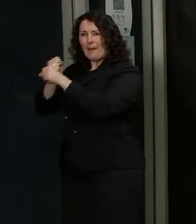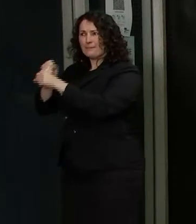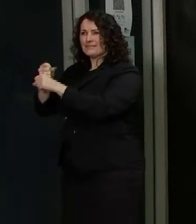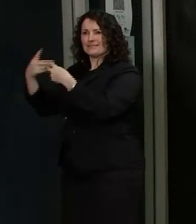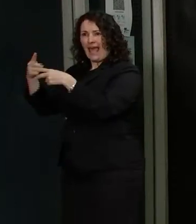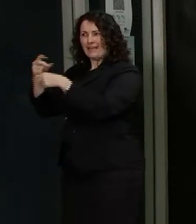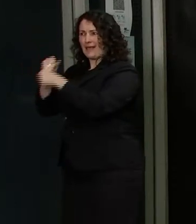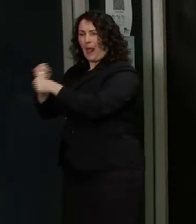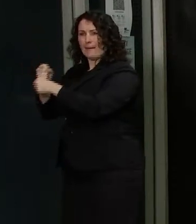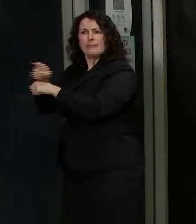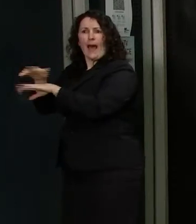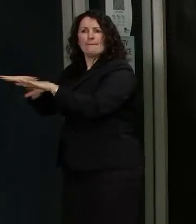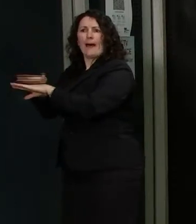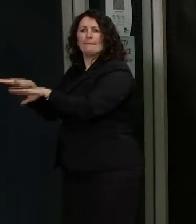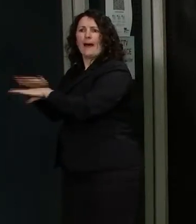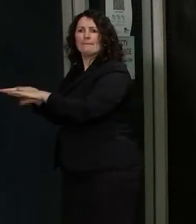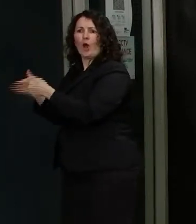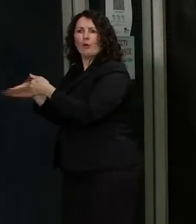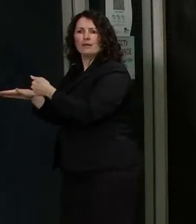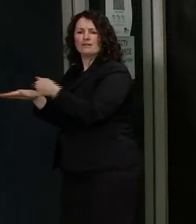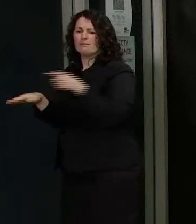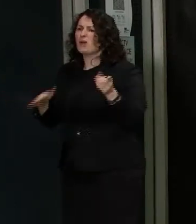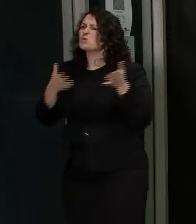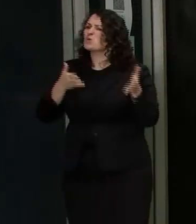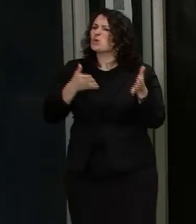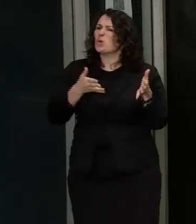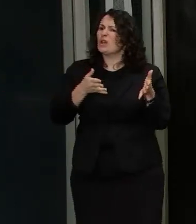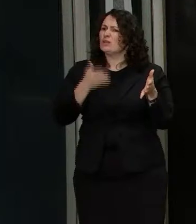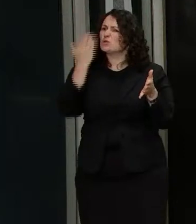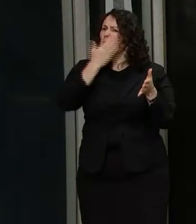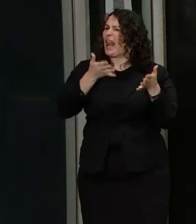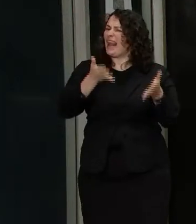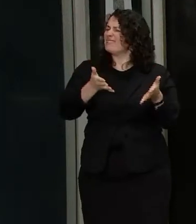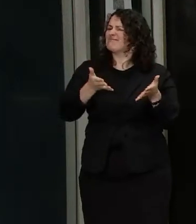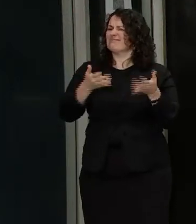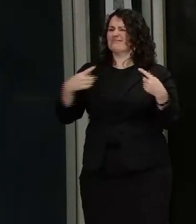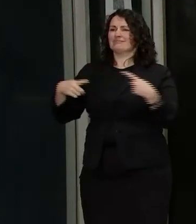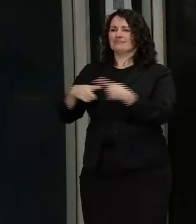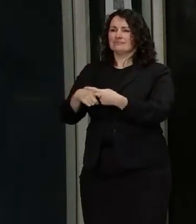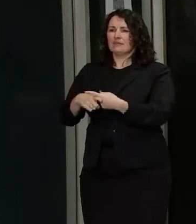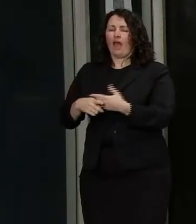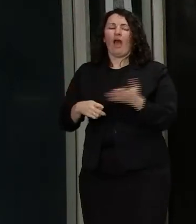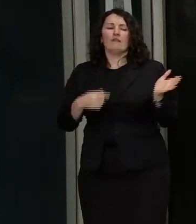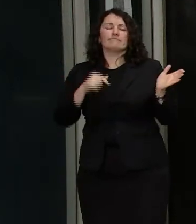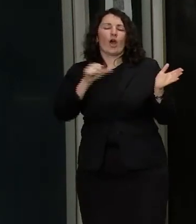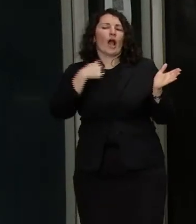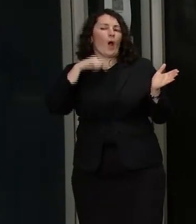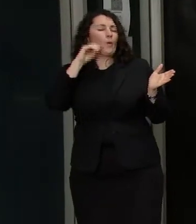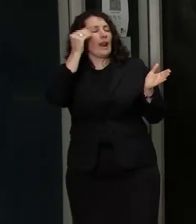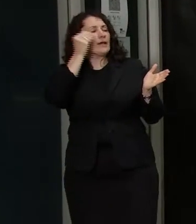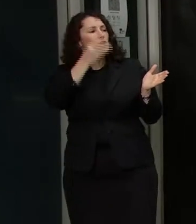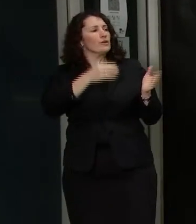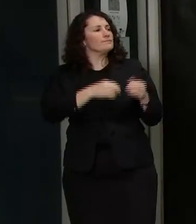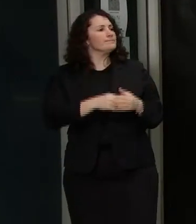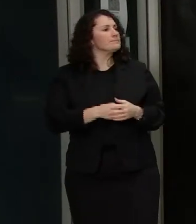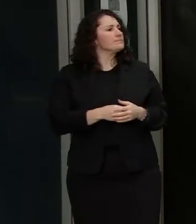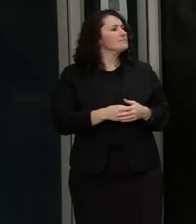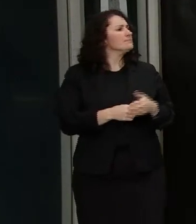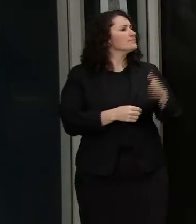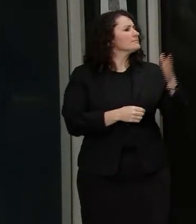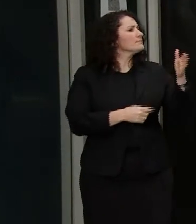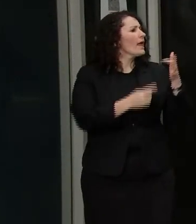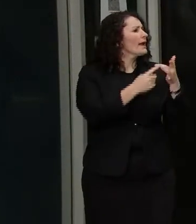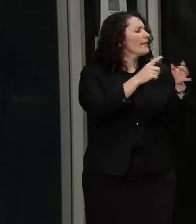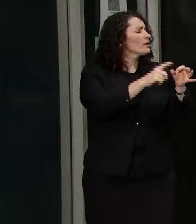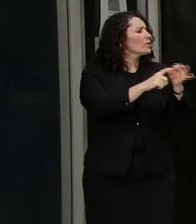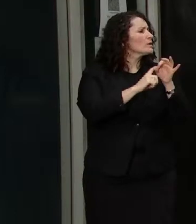of time inter-school sporting activities. And just one more, I asked Professor Sutton this, but I'd like to get your response. Do you acknowledge